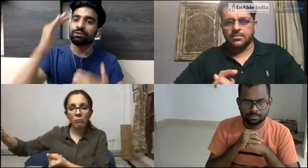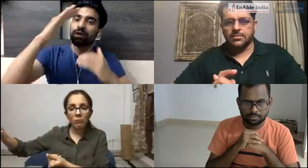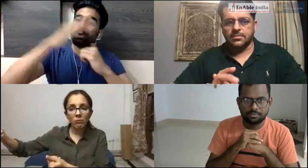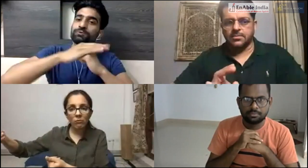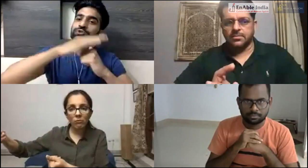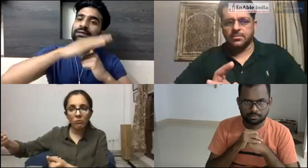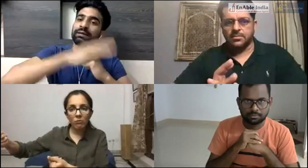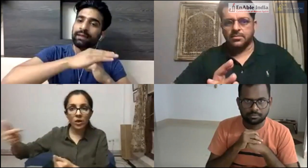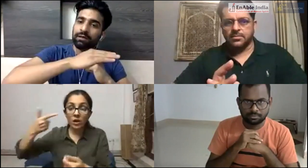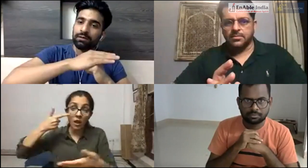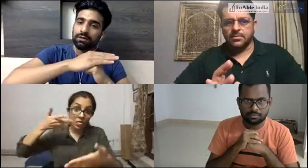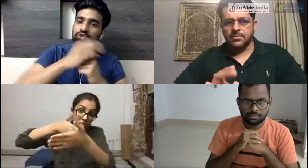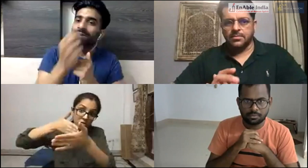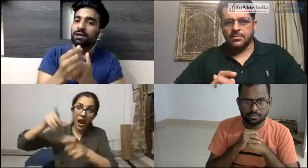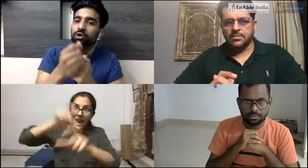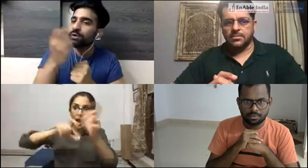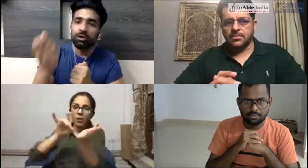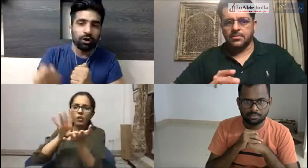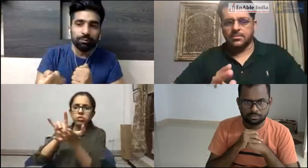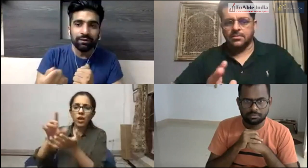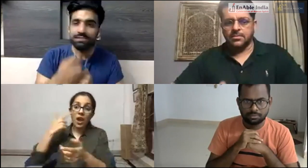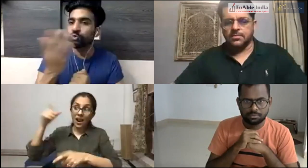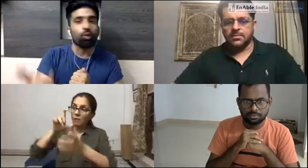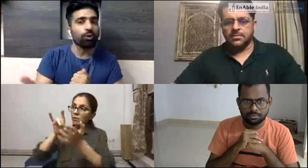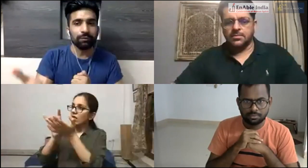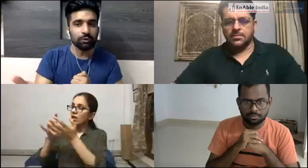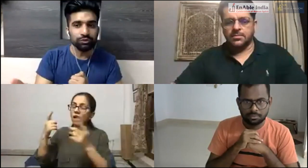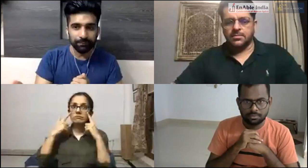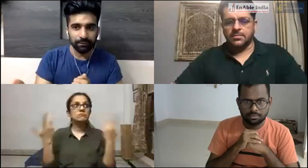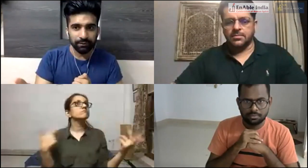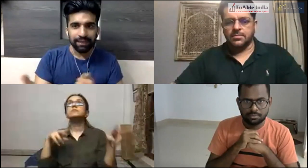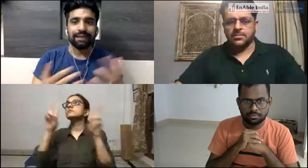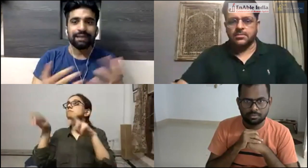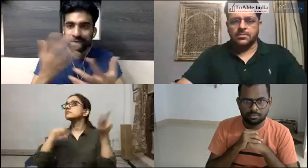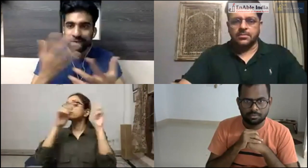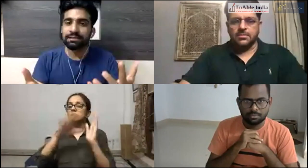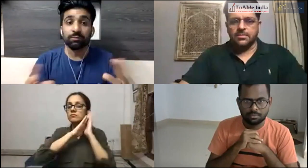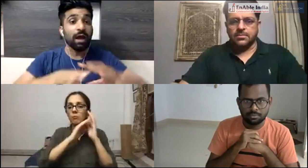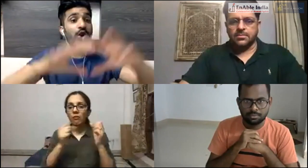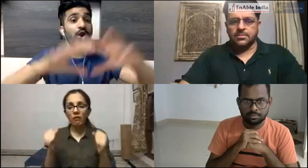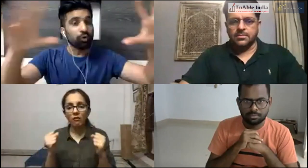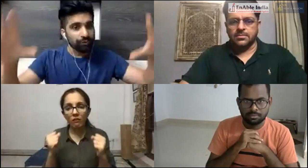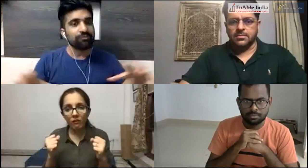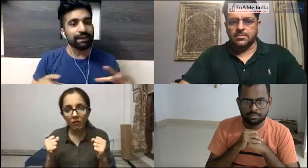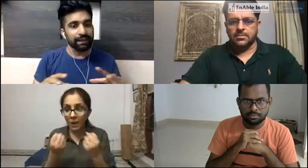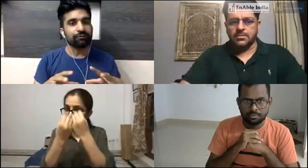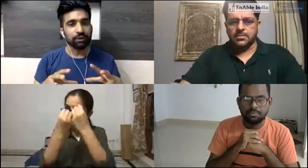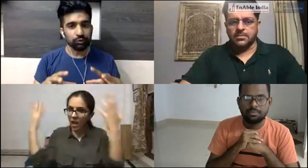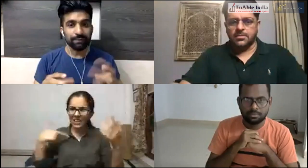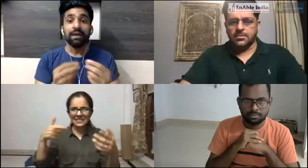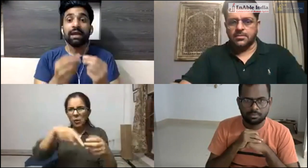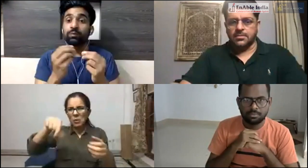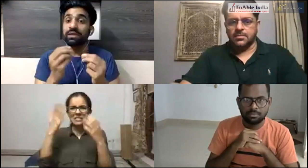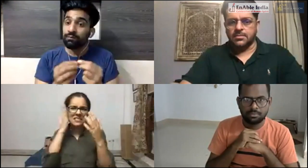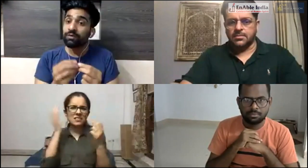So they are obstructing that chemical, so melatonin will not be released and you won't be able to sleep. And that is the reason why a lot of us are finding difficult to